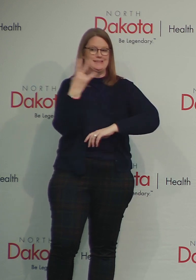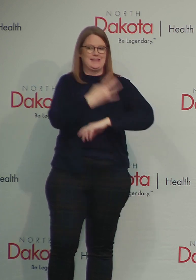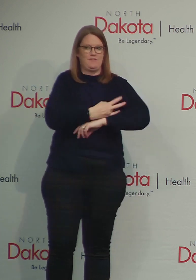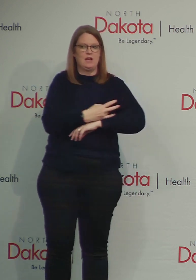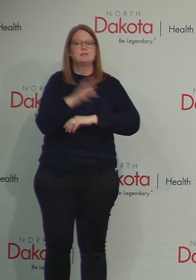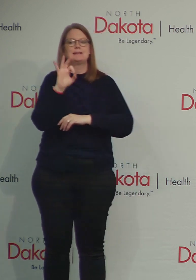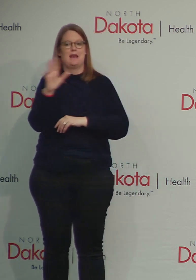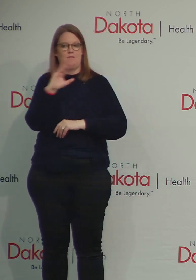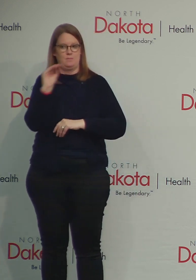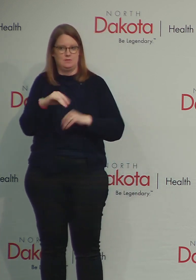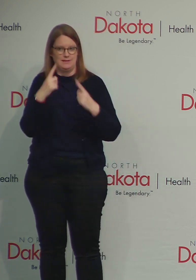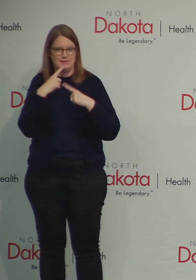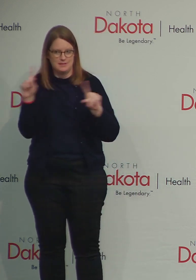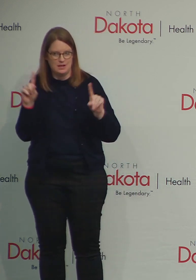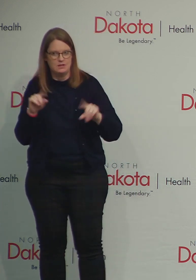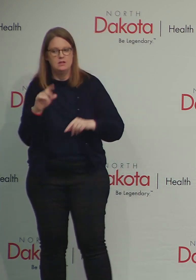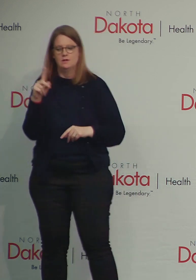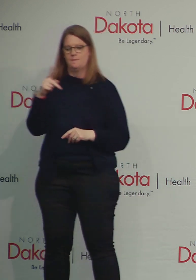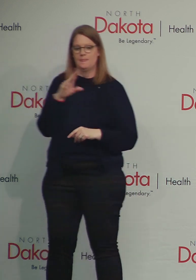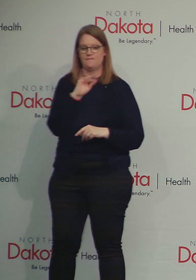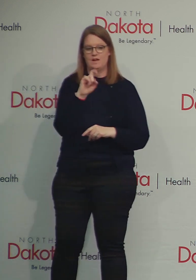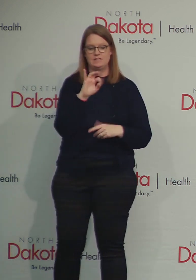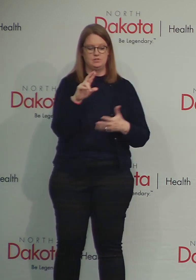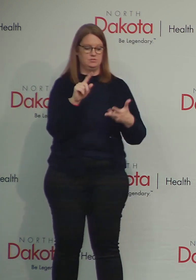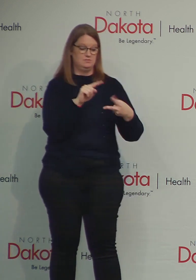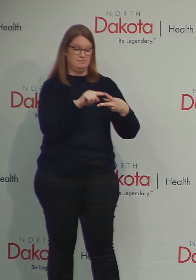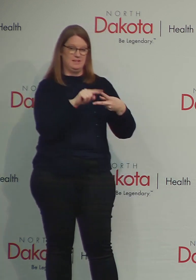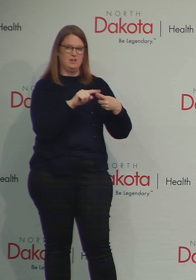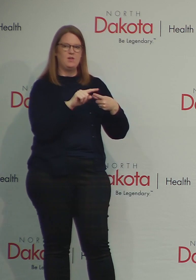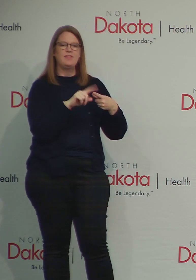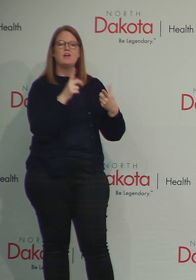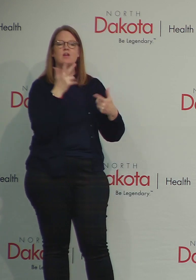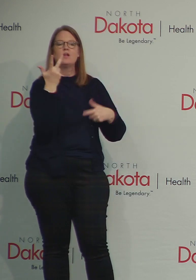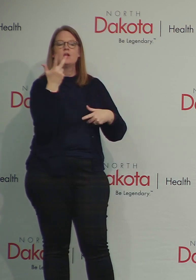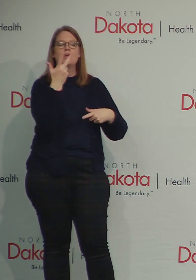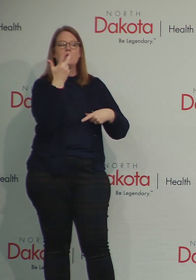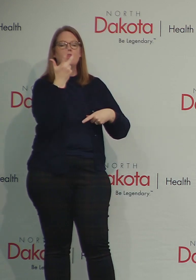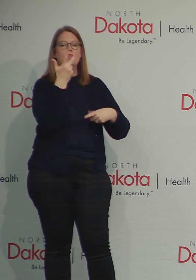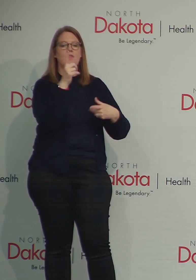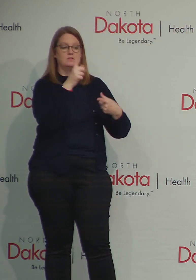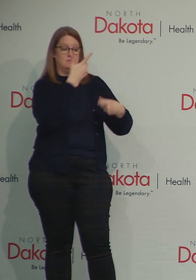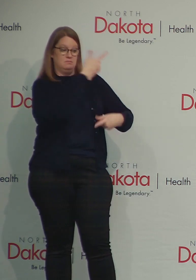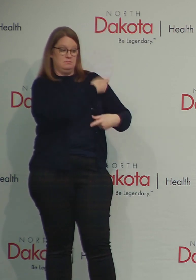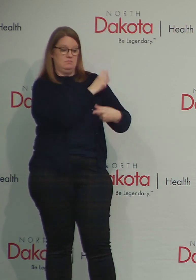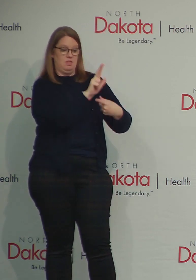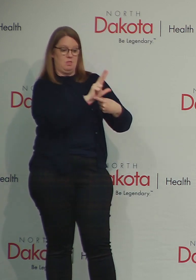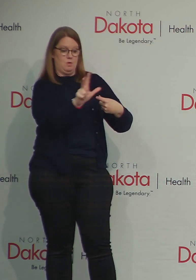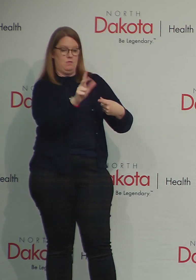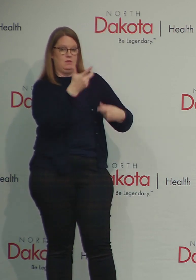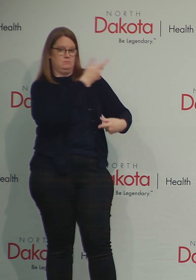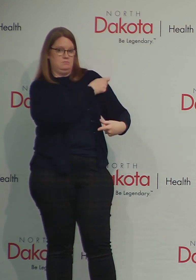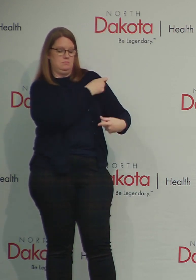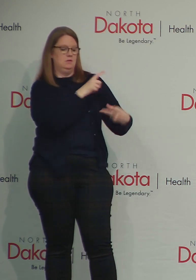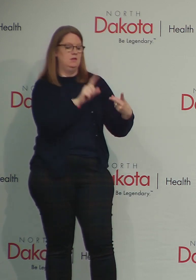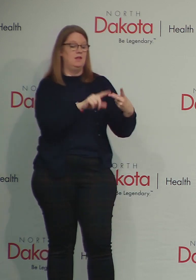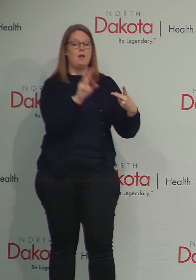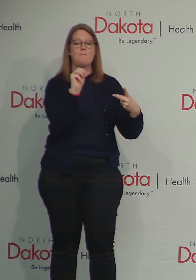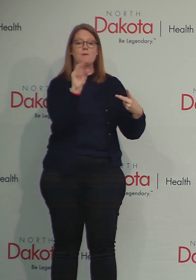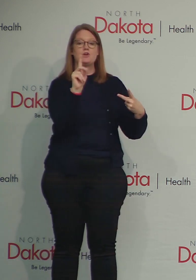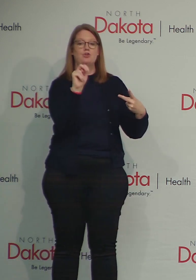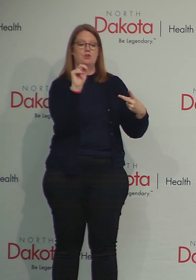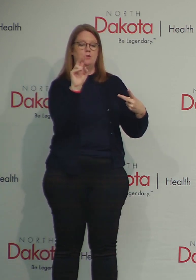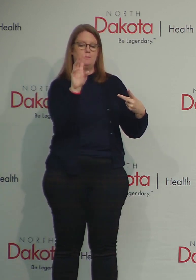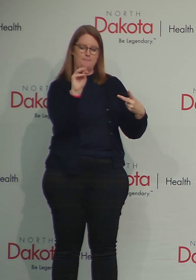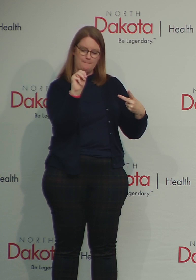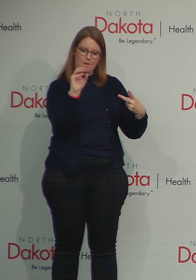Pfizer vaccine, the 2 doses are 3 weeks apart. And for the Moderna vaccine, the doses are 4 weeks apart. And